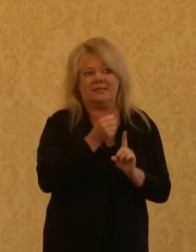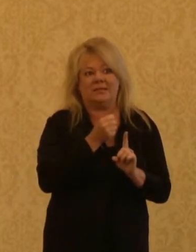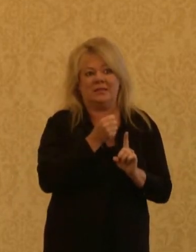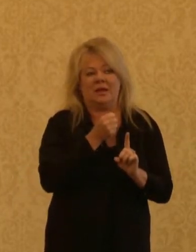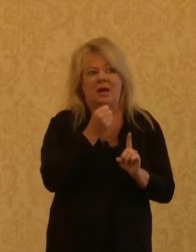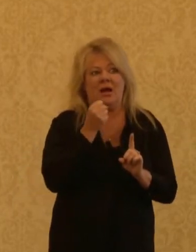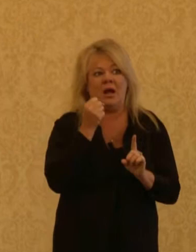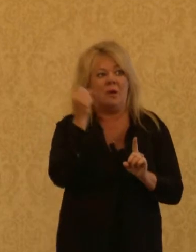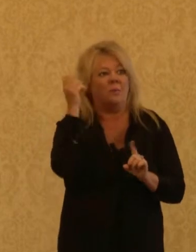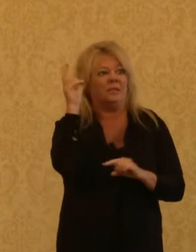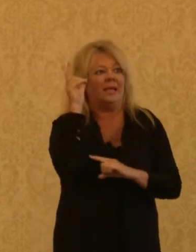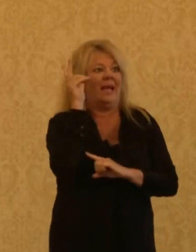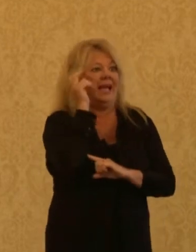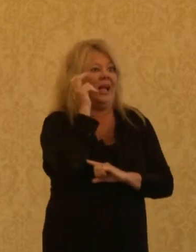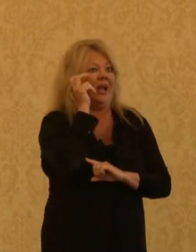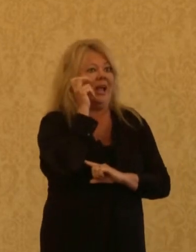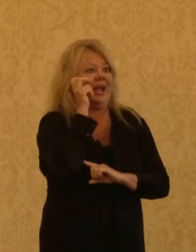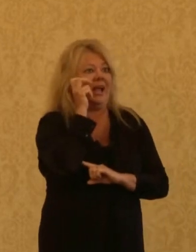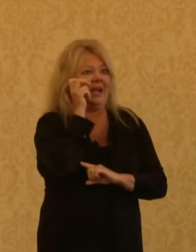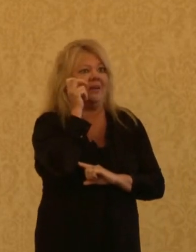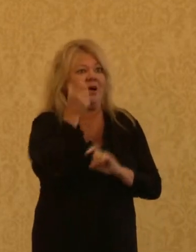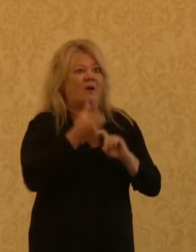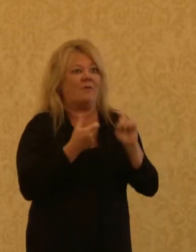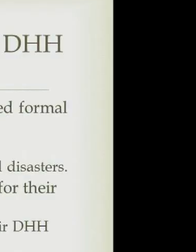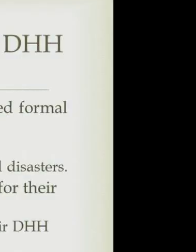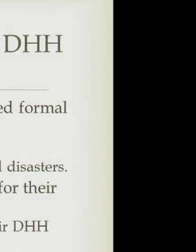hearing immigrant students have limited